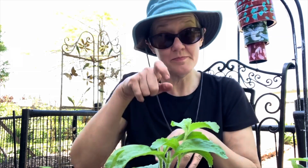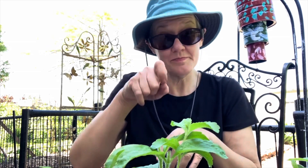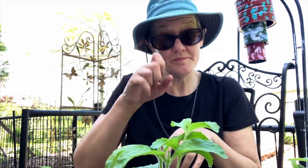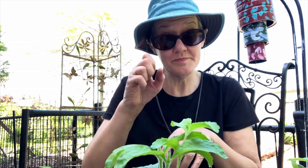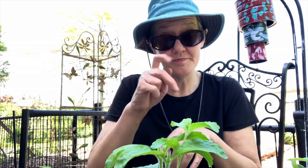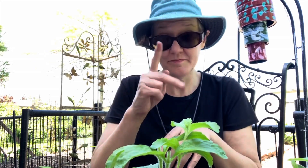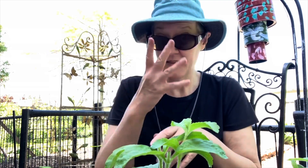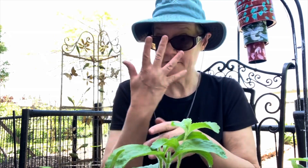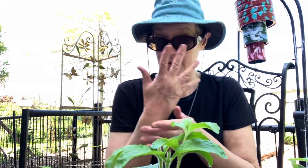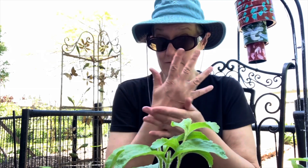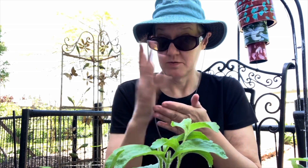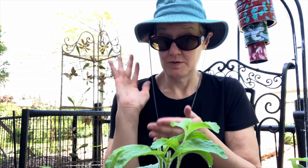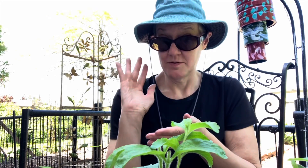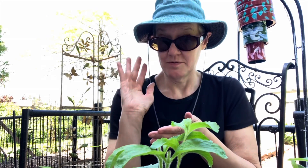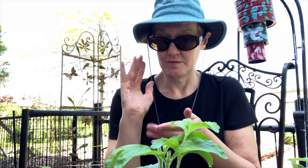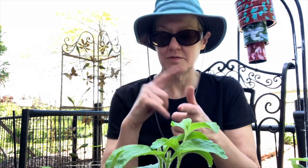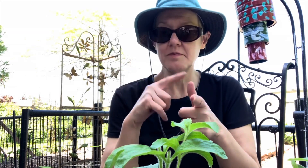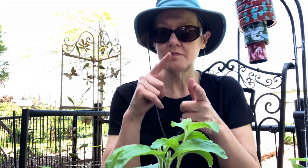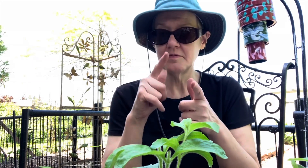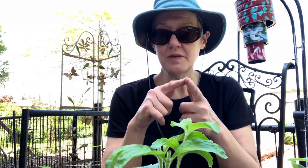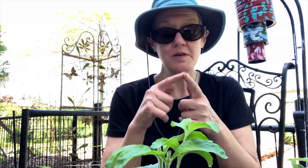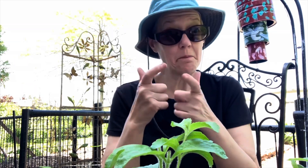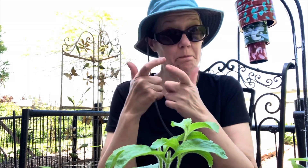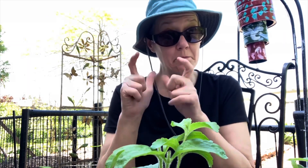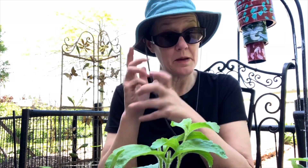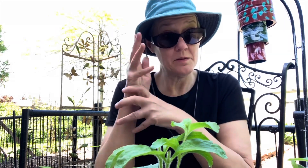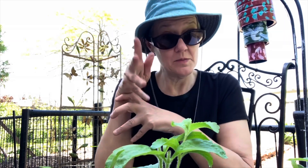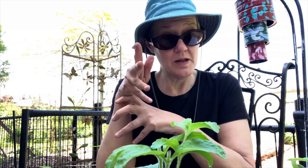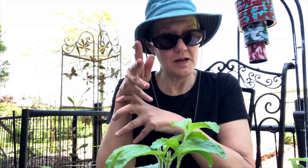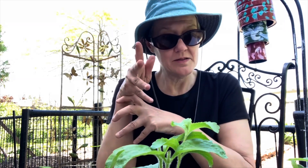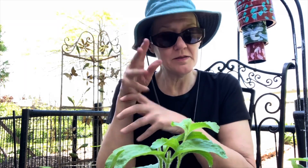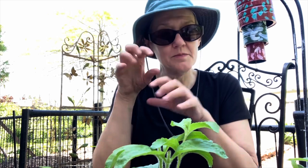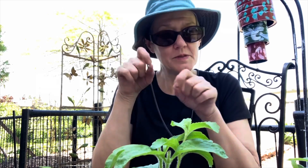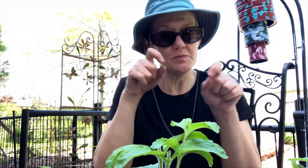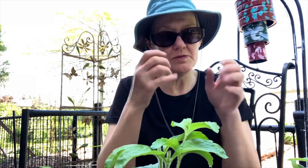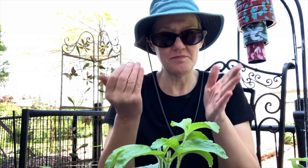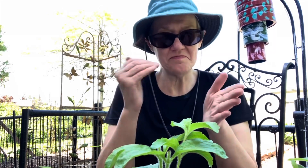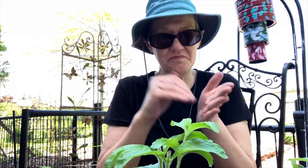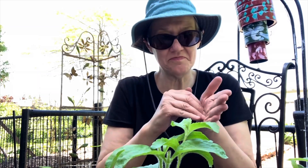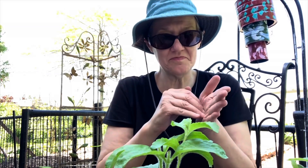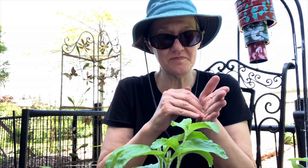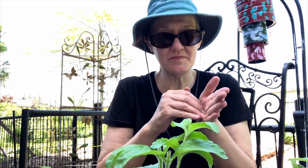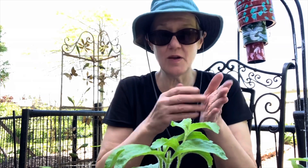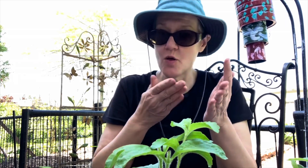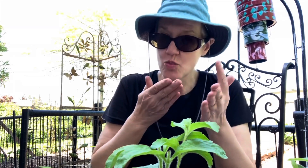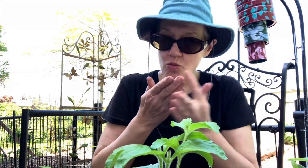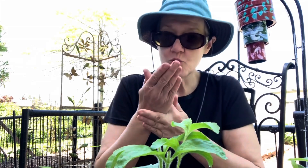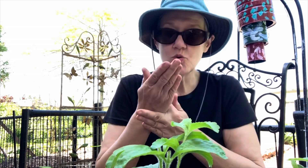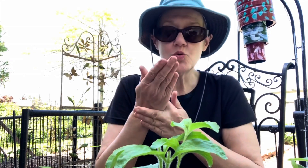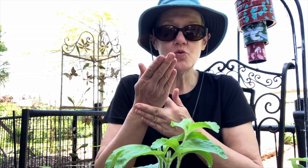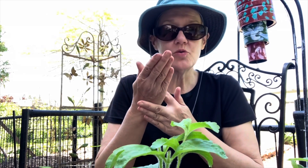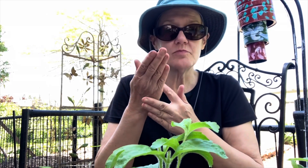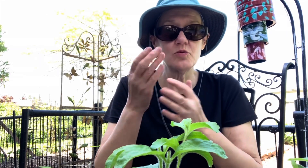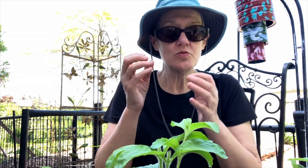try a variety of ways. Now these were pinched back 5 weeks ago, And then the bigger ones I pinched back